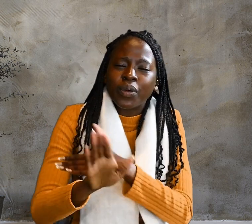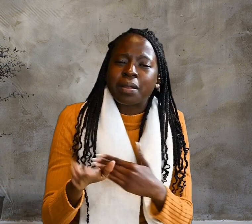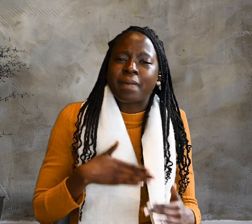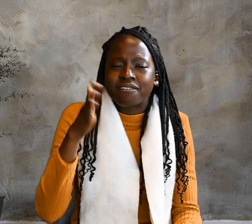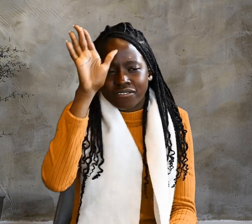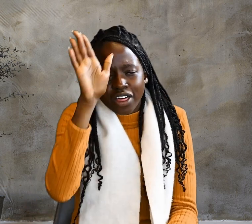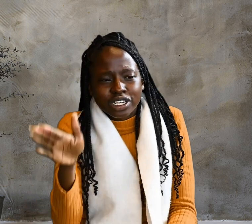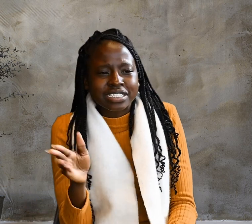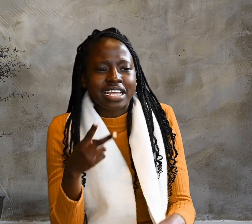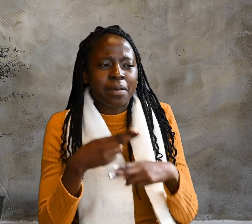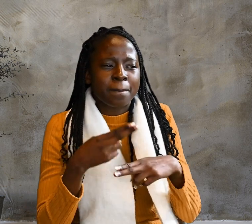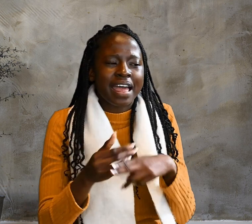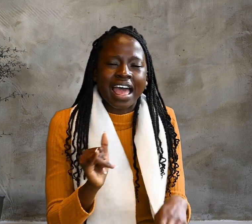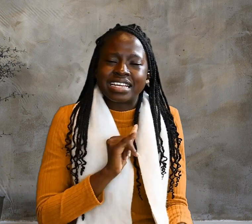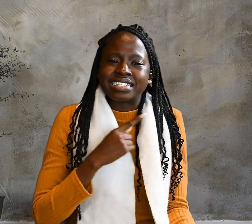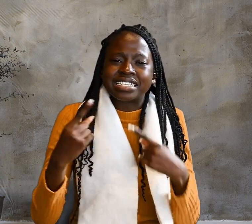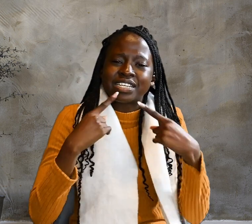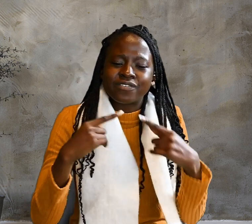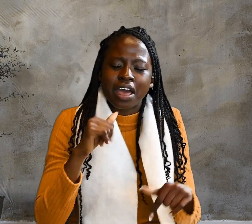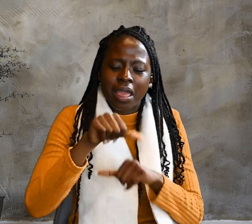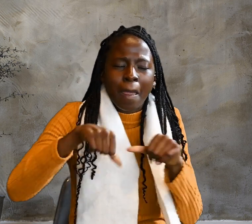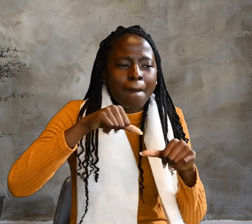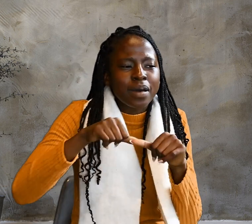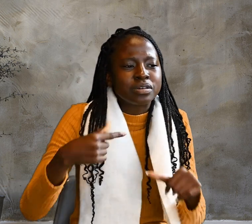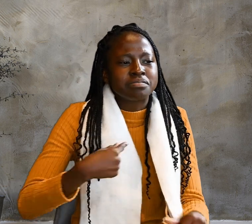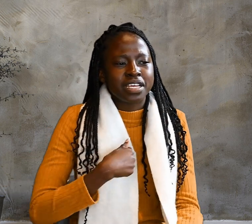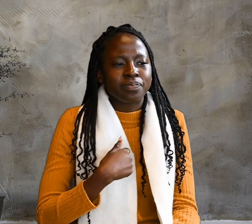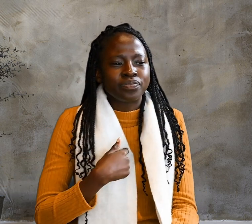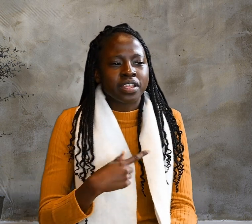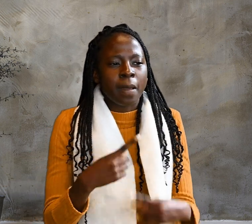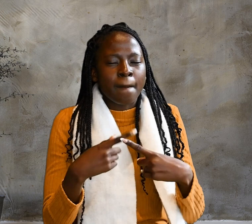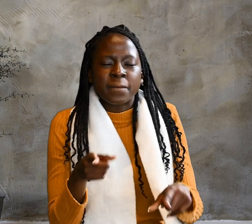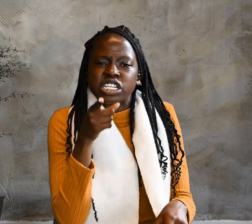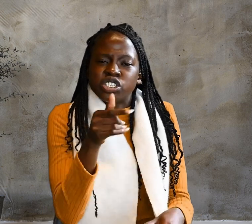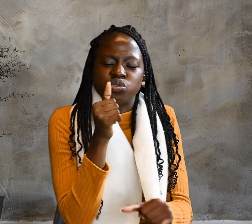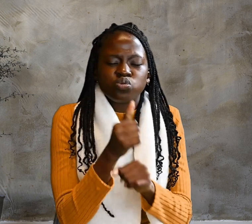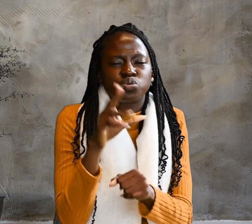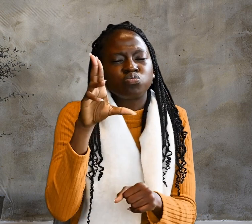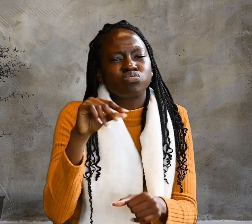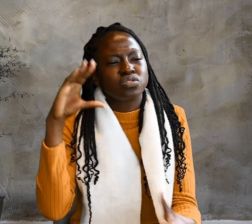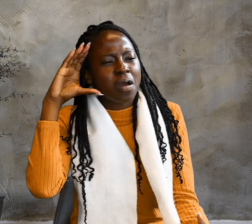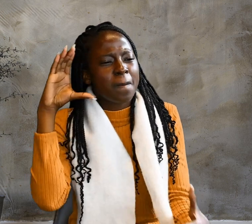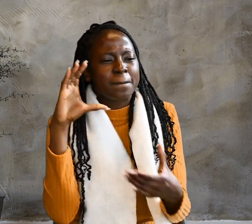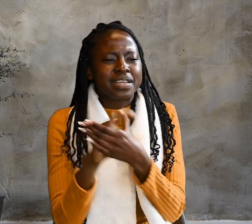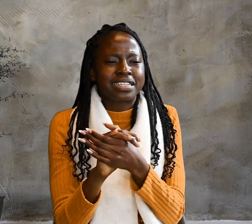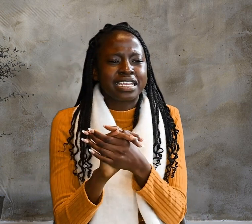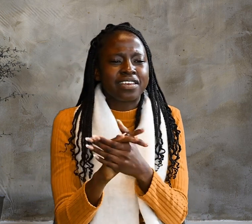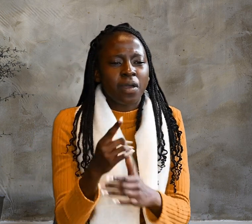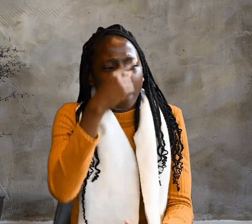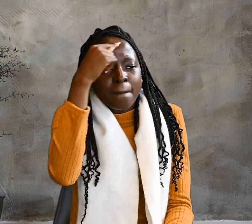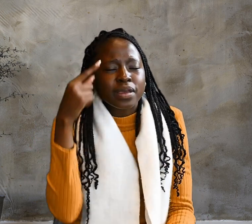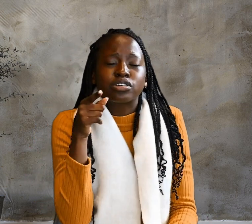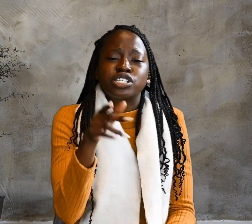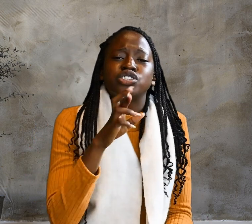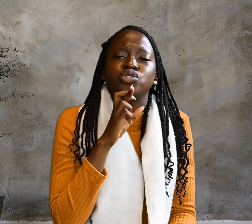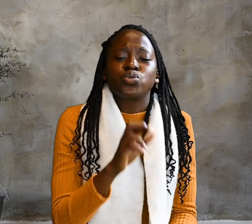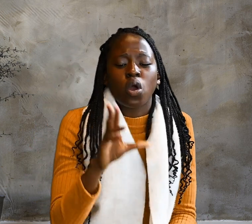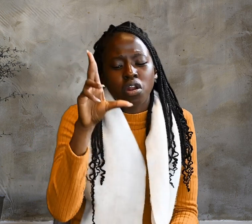in my Father's name testify about me. But you do not believe because you are